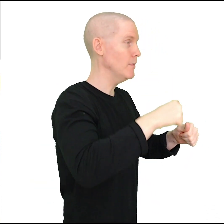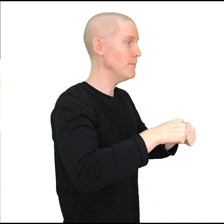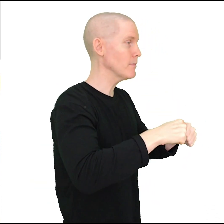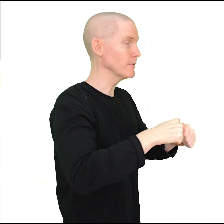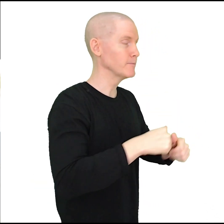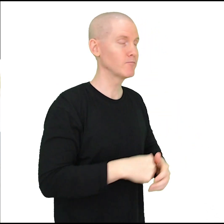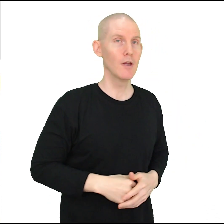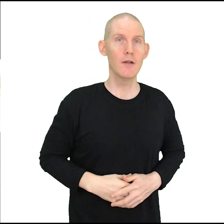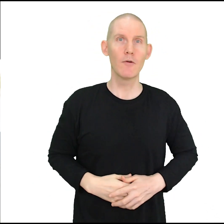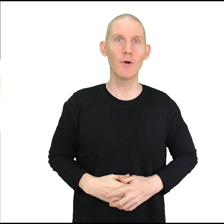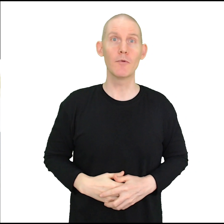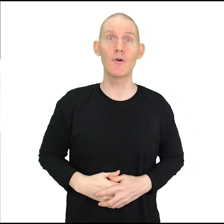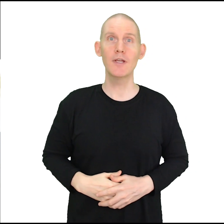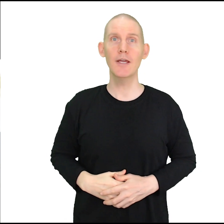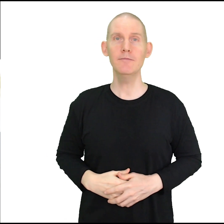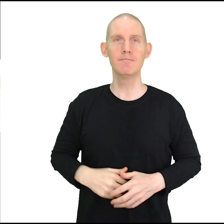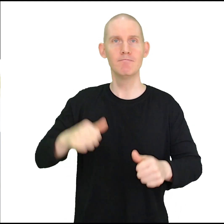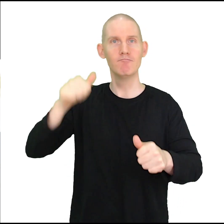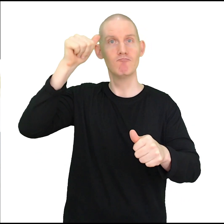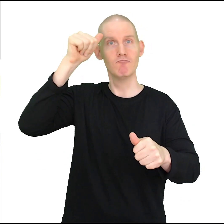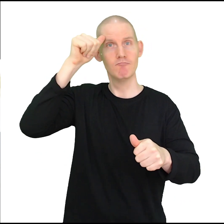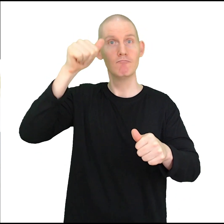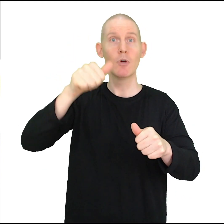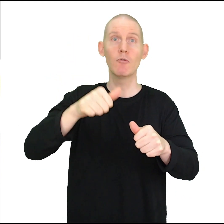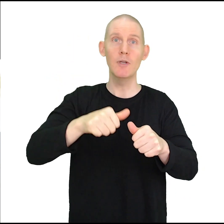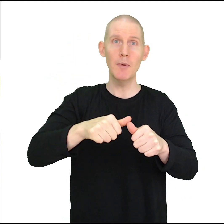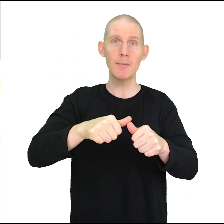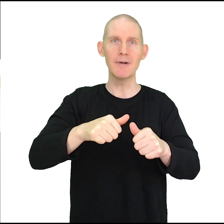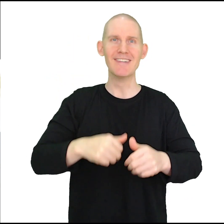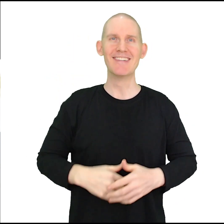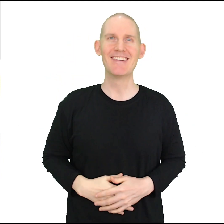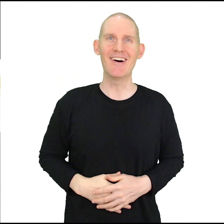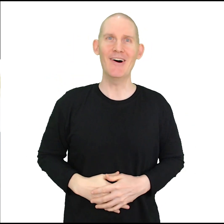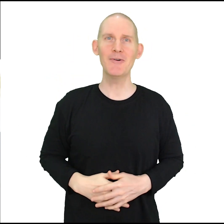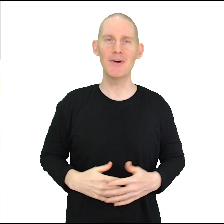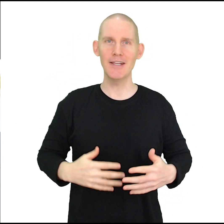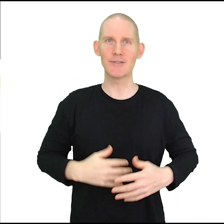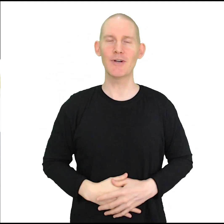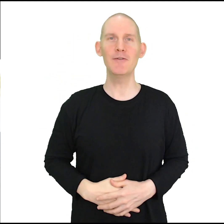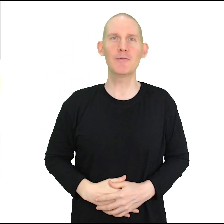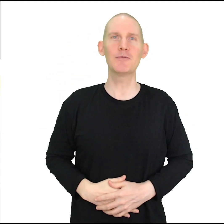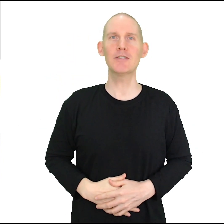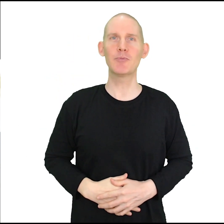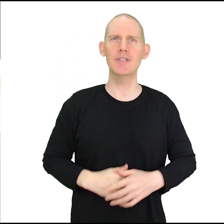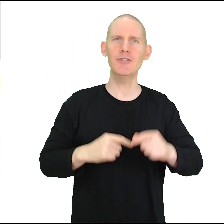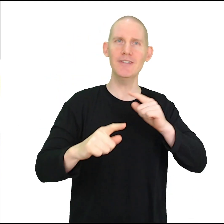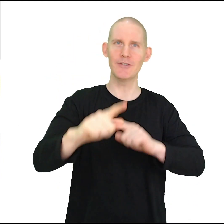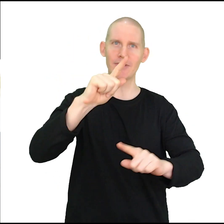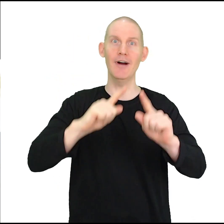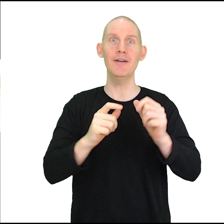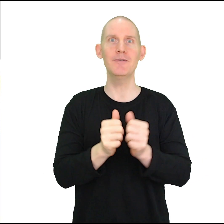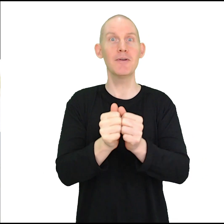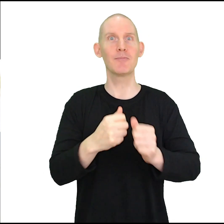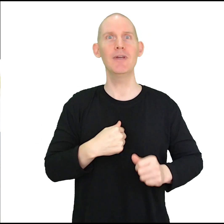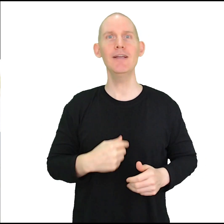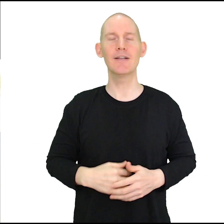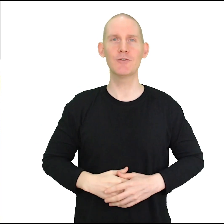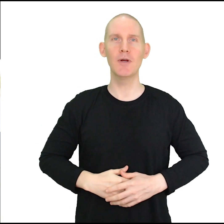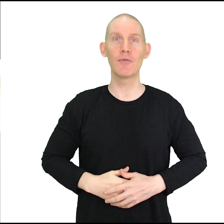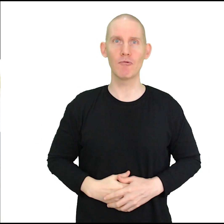remember. From the front again, remember. All right, starting from the rest position, sign with me. Let's do it 3